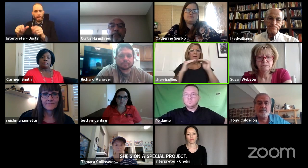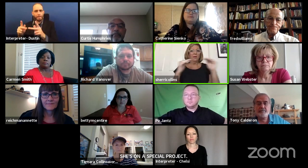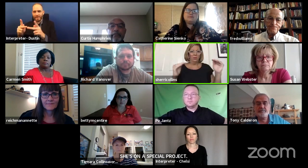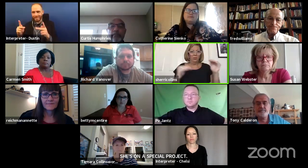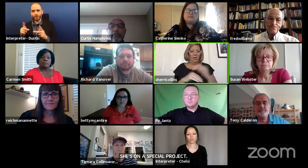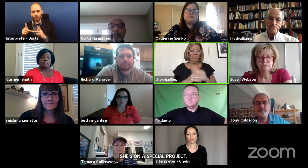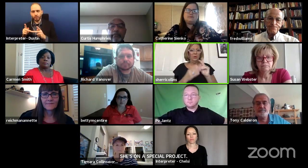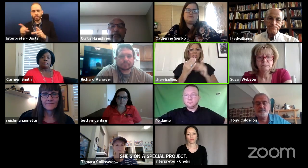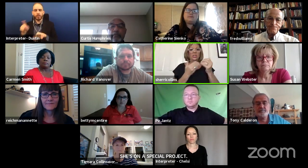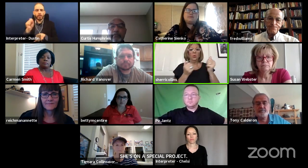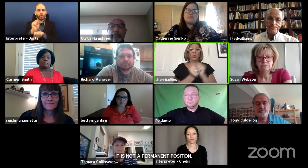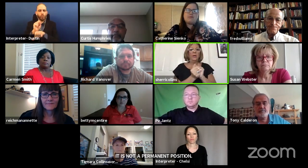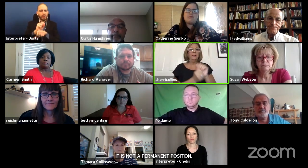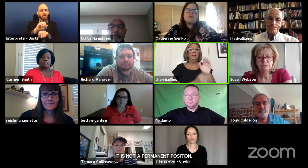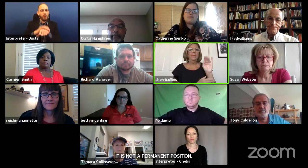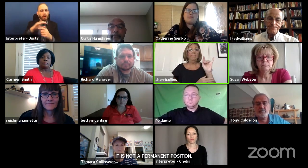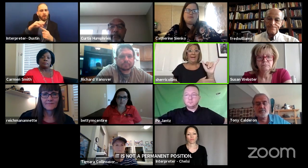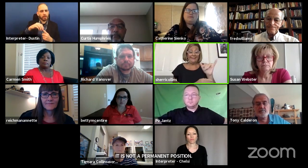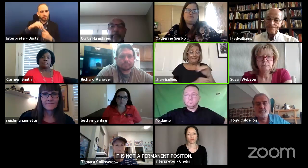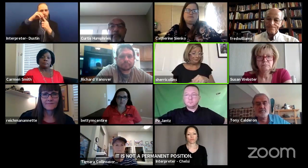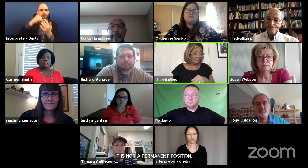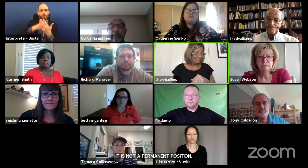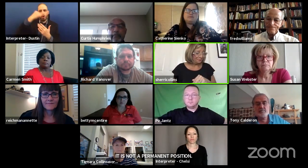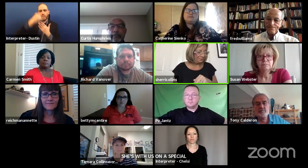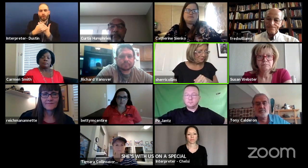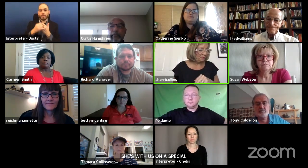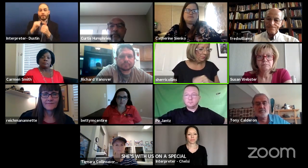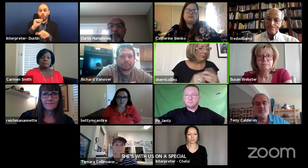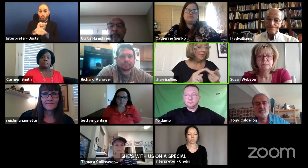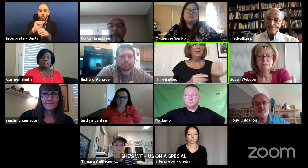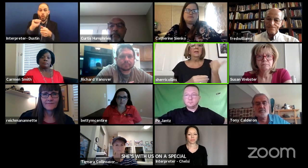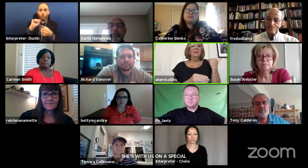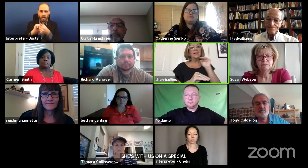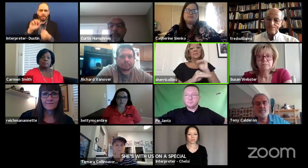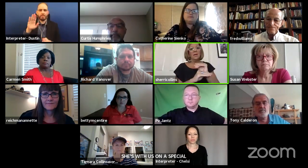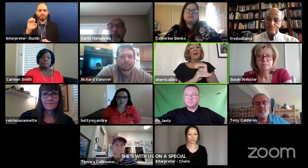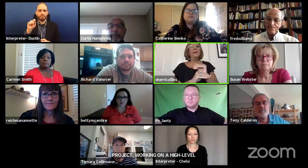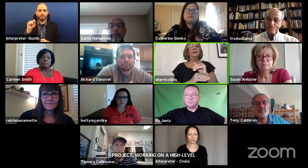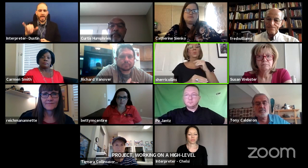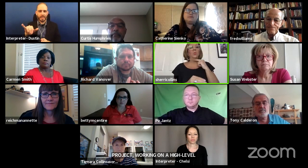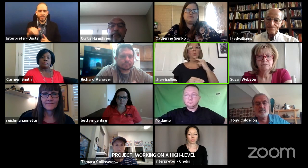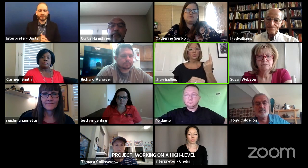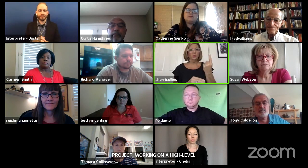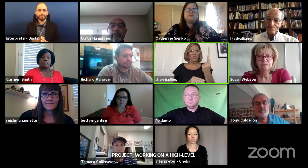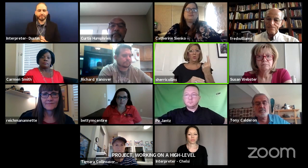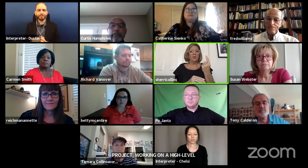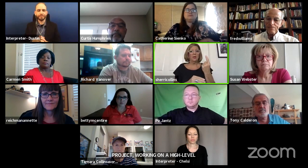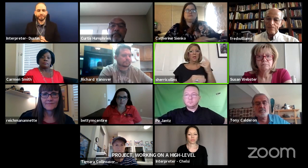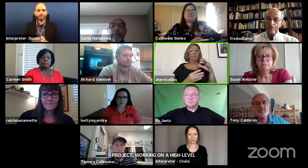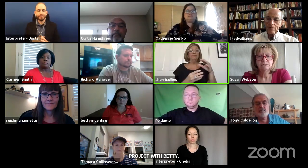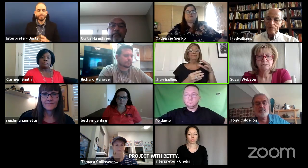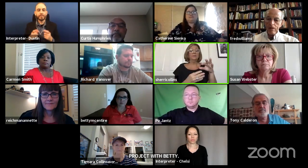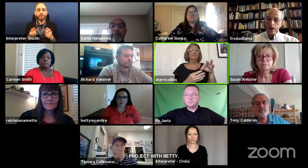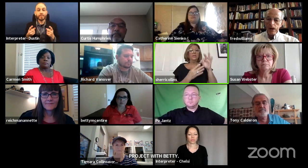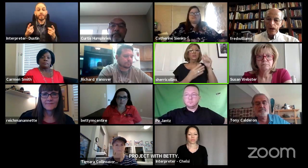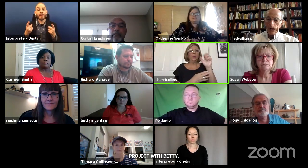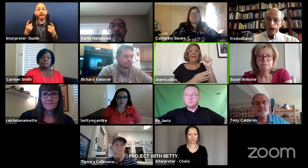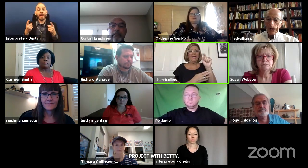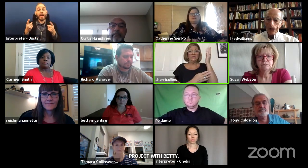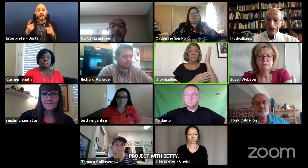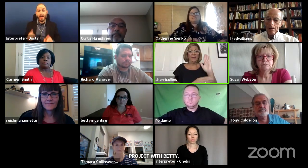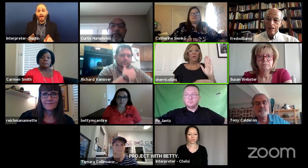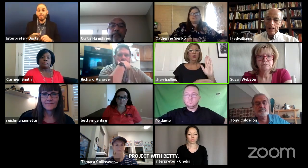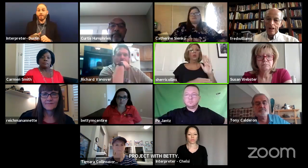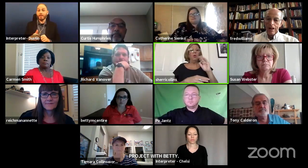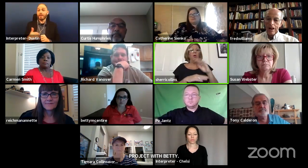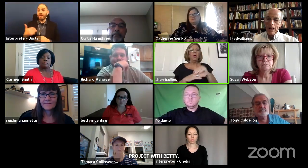high level project with Betty. Last night was a special